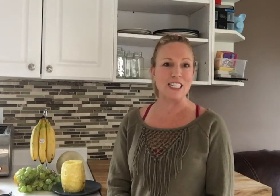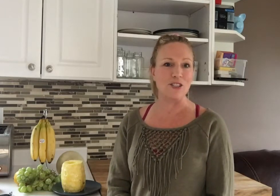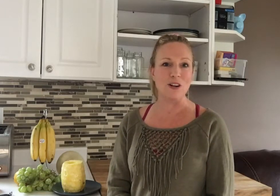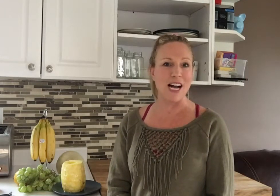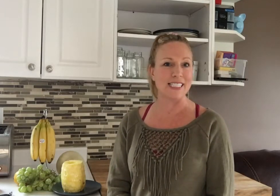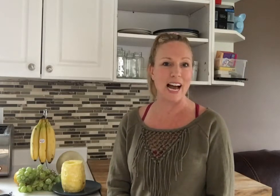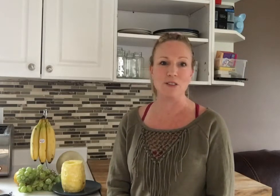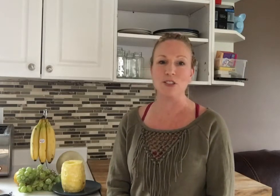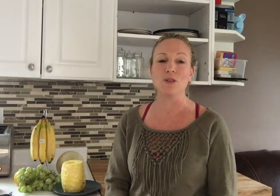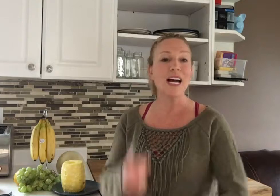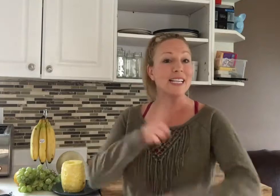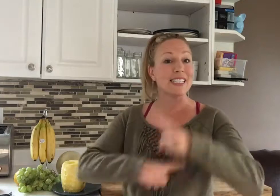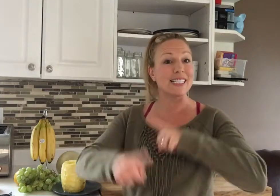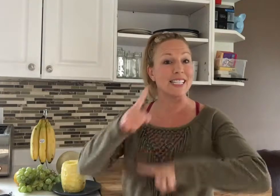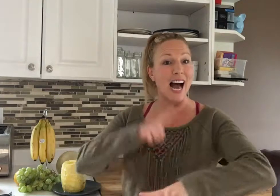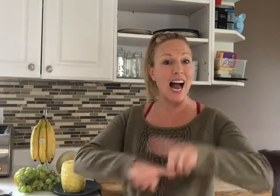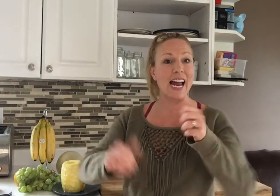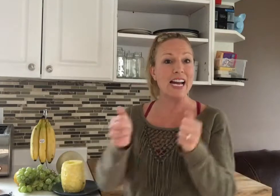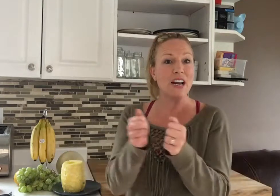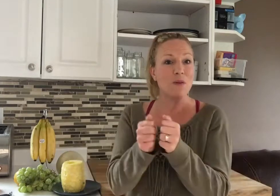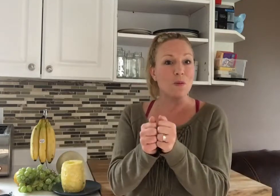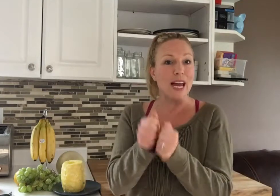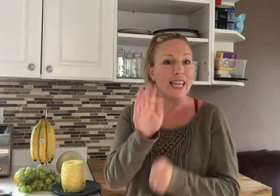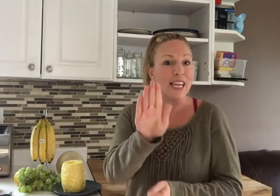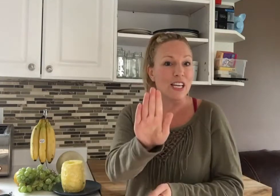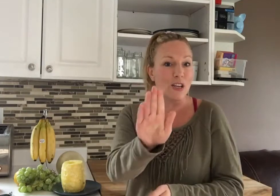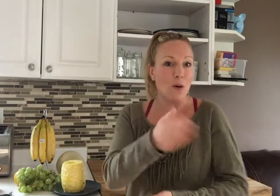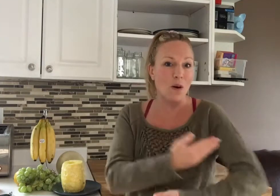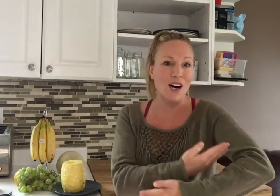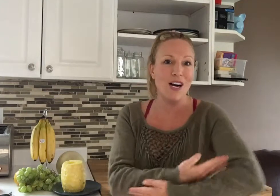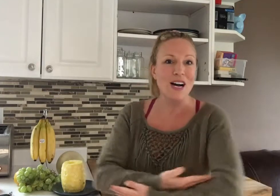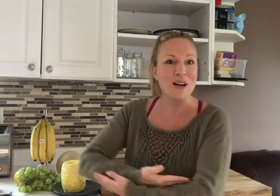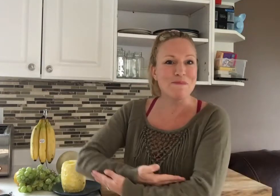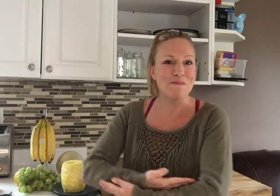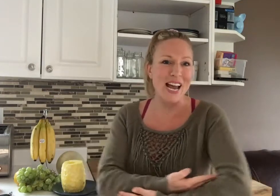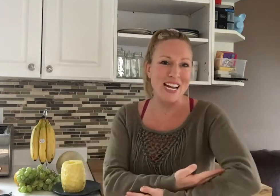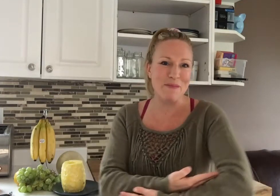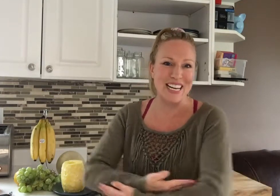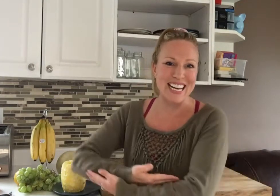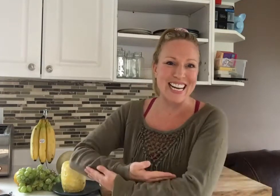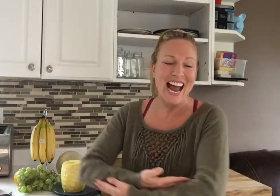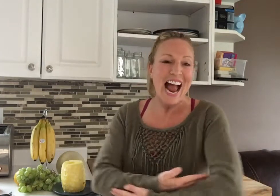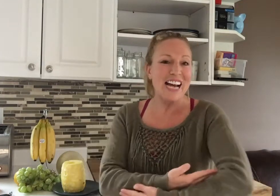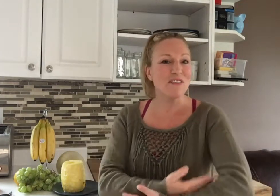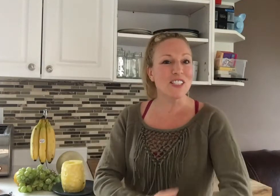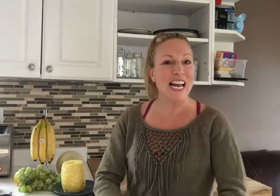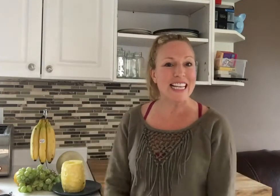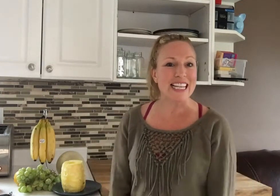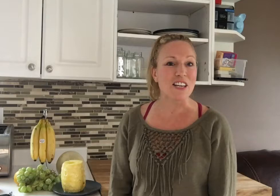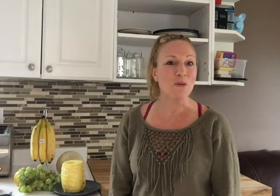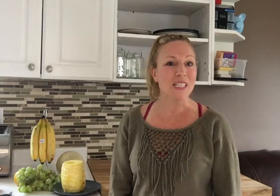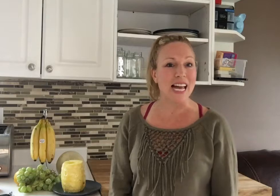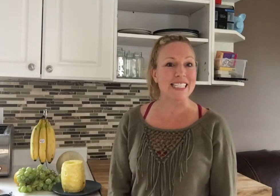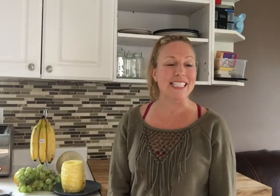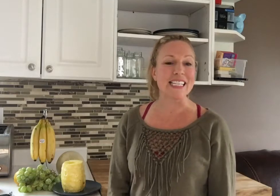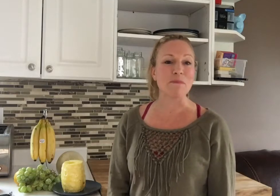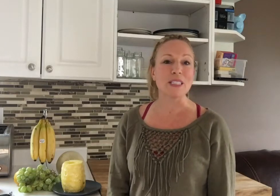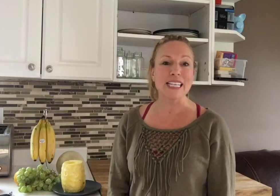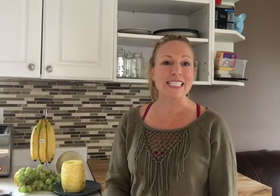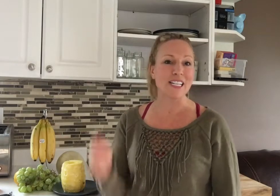you guys how to sign with your baby. And if there's anything that you would like to see, please include